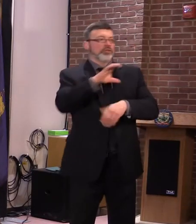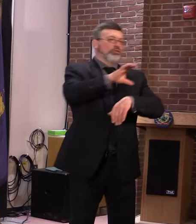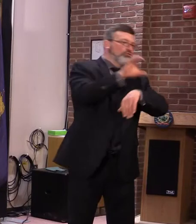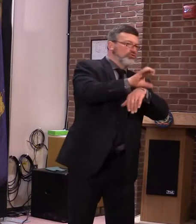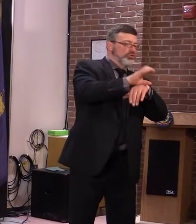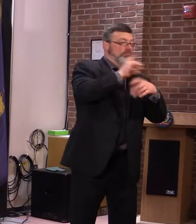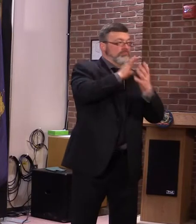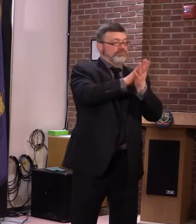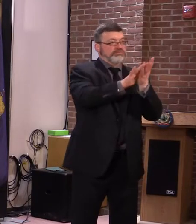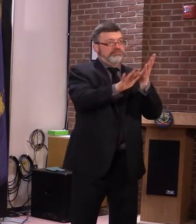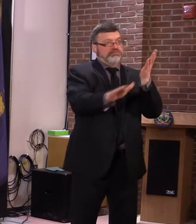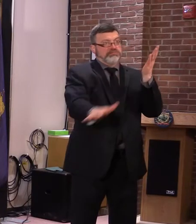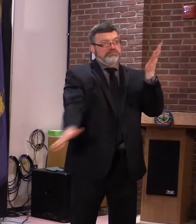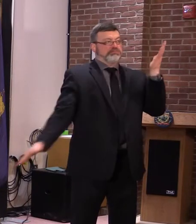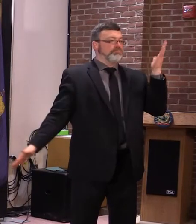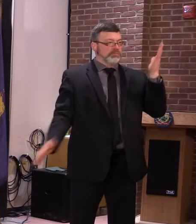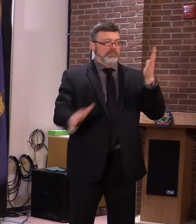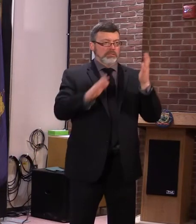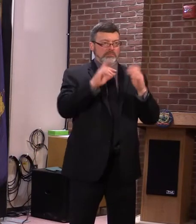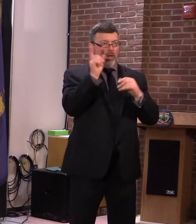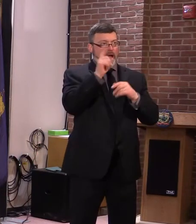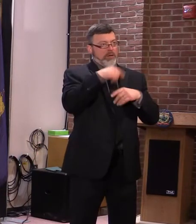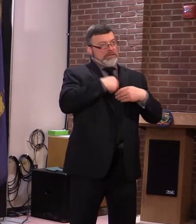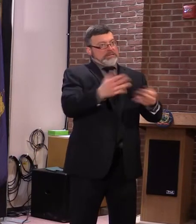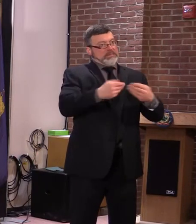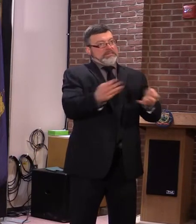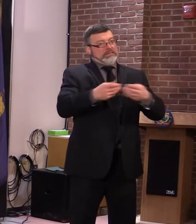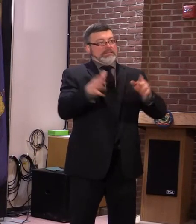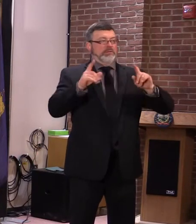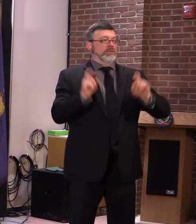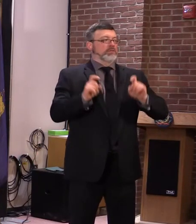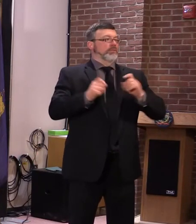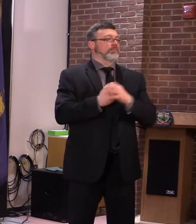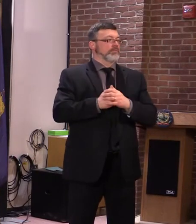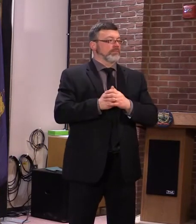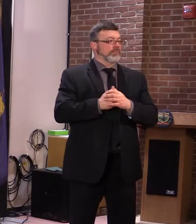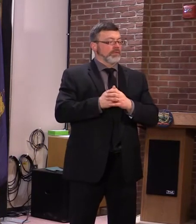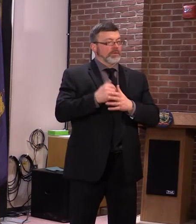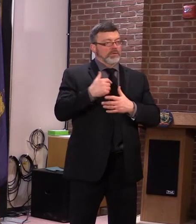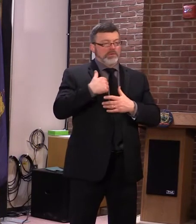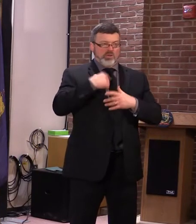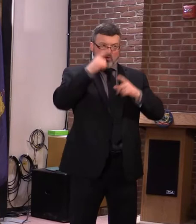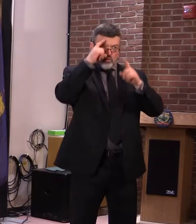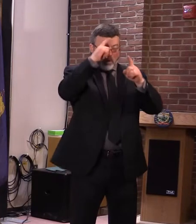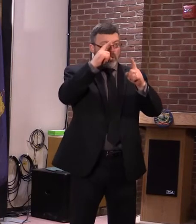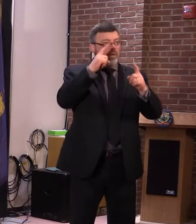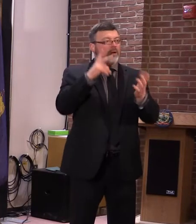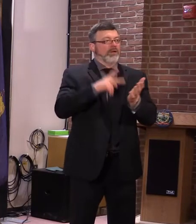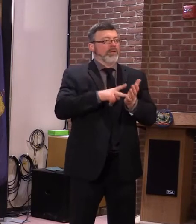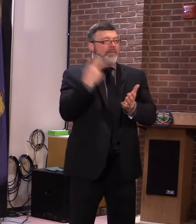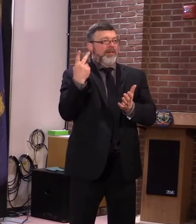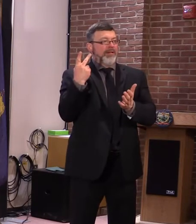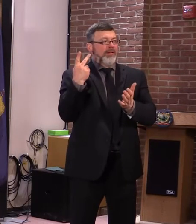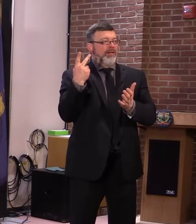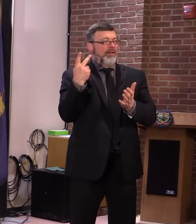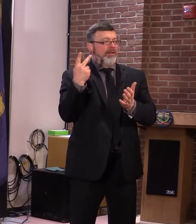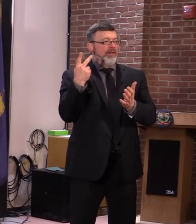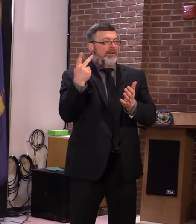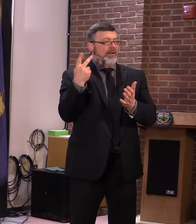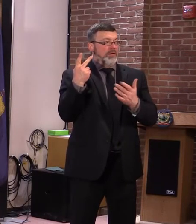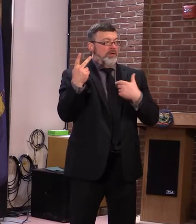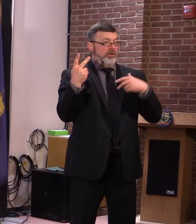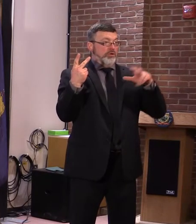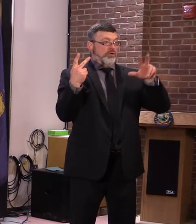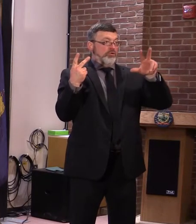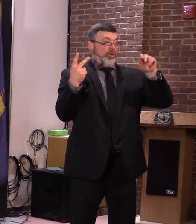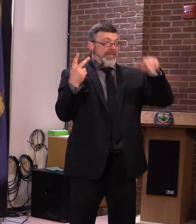few. Plans are in place to double that amount, hoping to distribute an additional 30,000 kits to these partners in